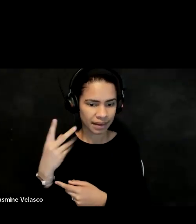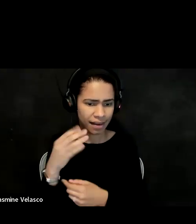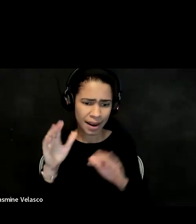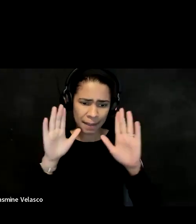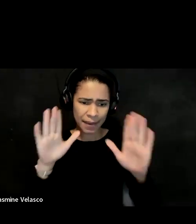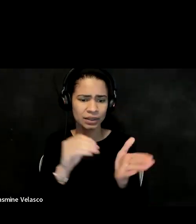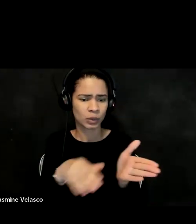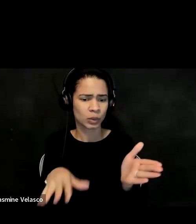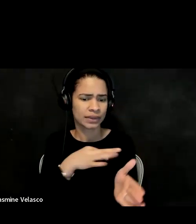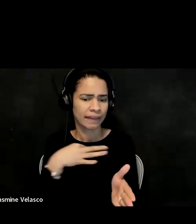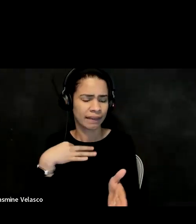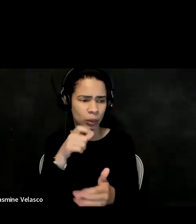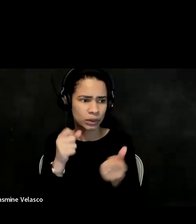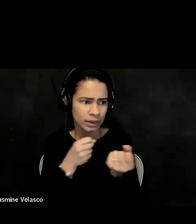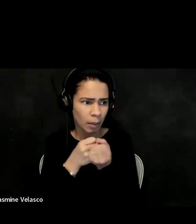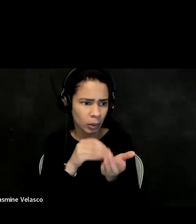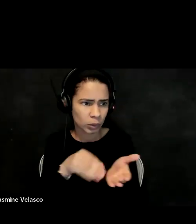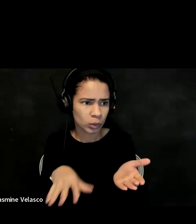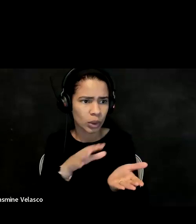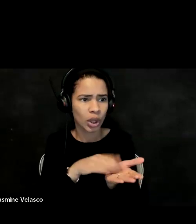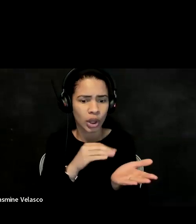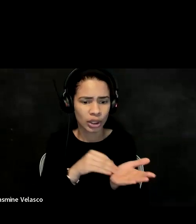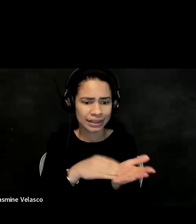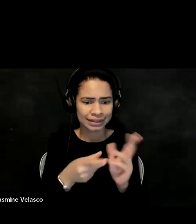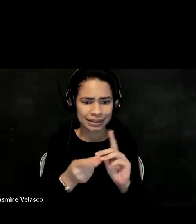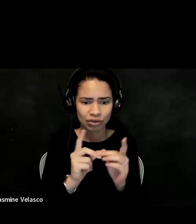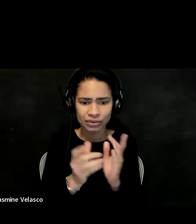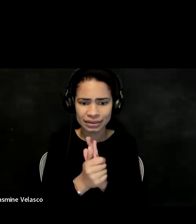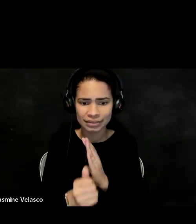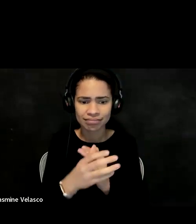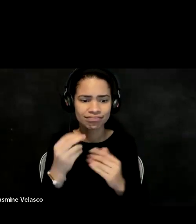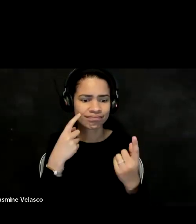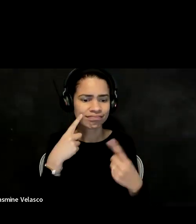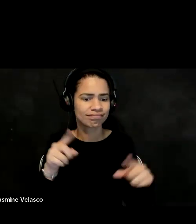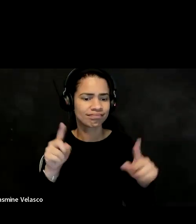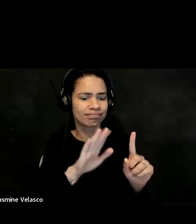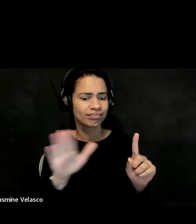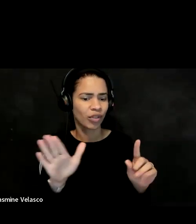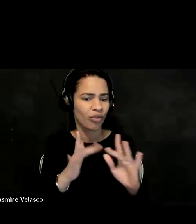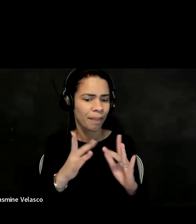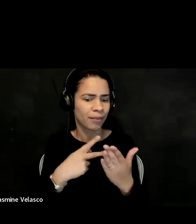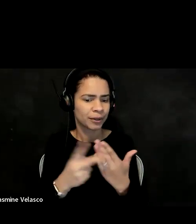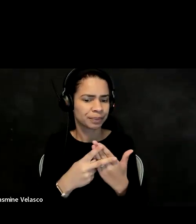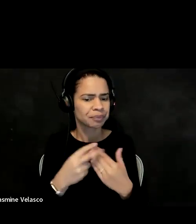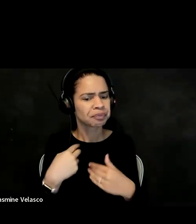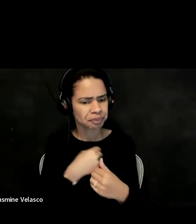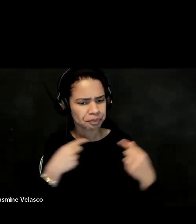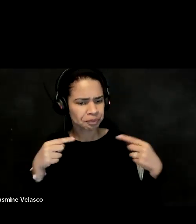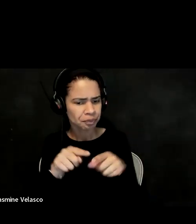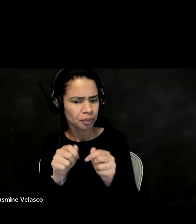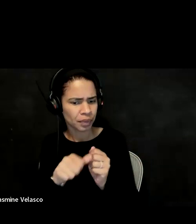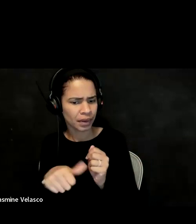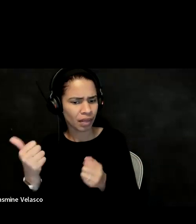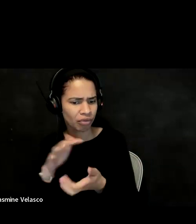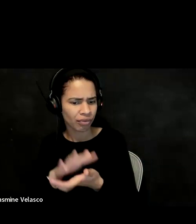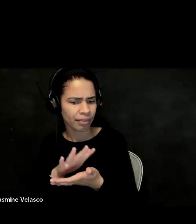support students learning digital skills and accomplishing their digital projects. And we consider ourselves aligned with the other academic supports here